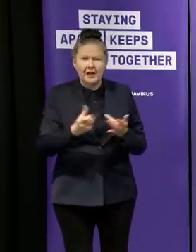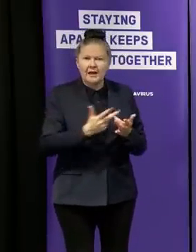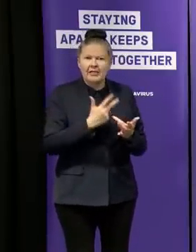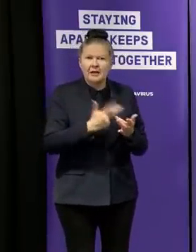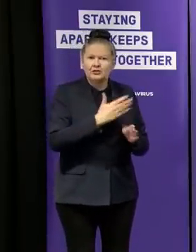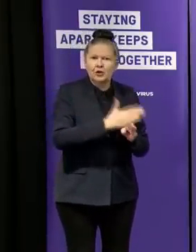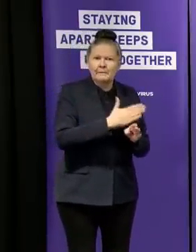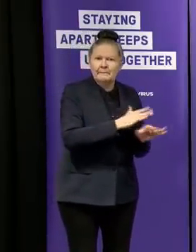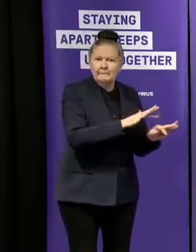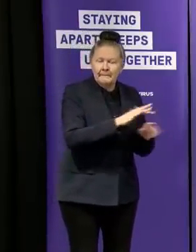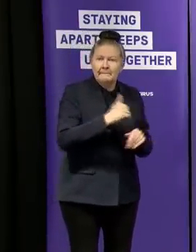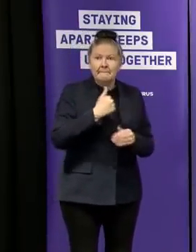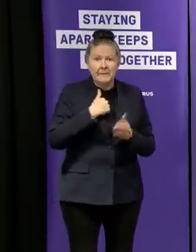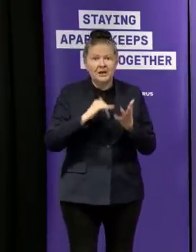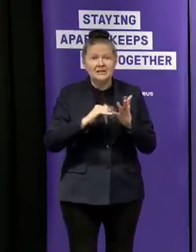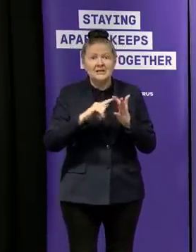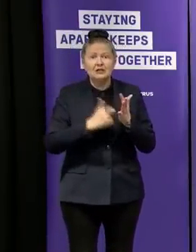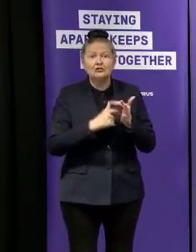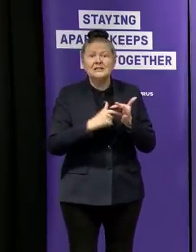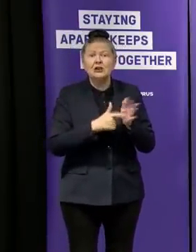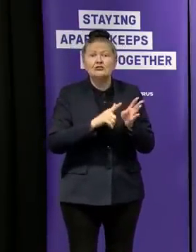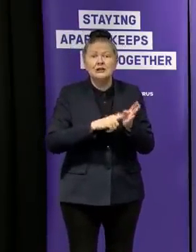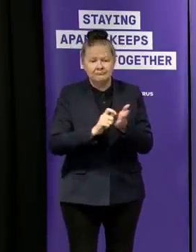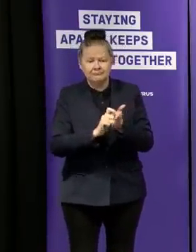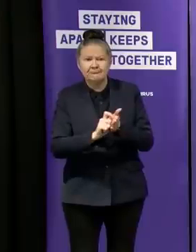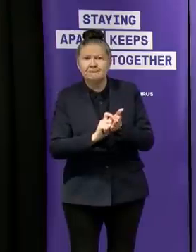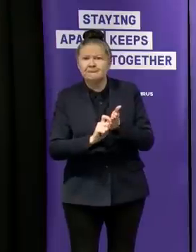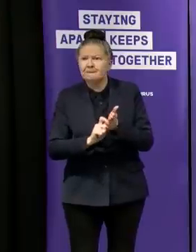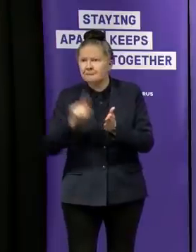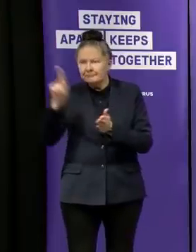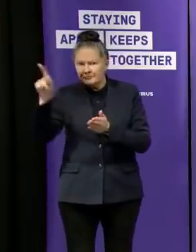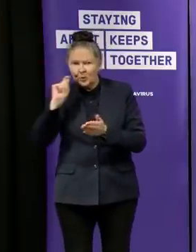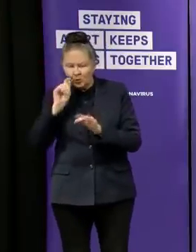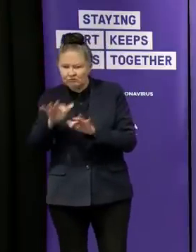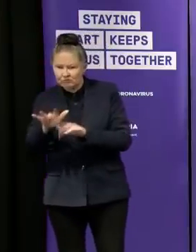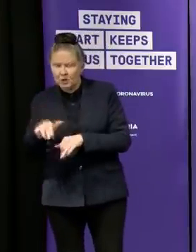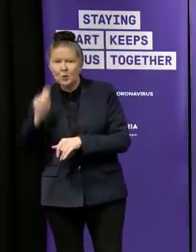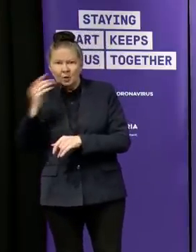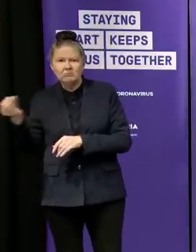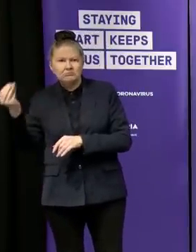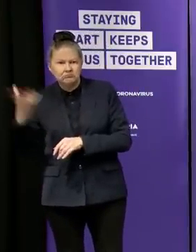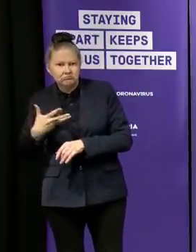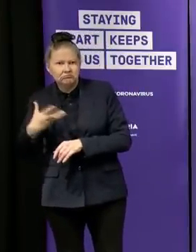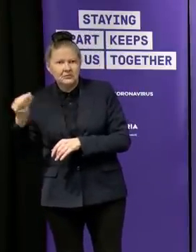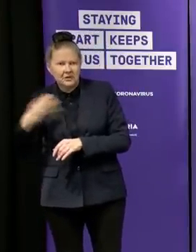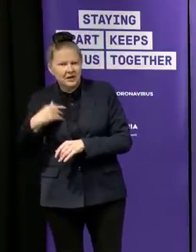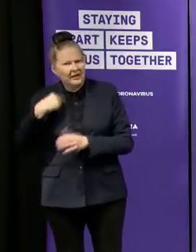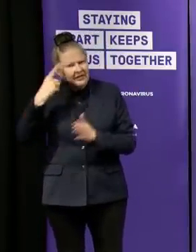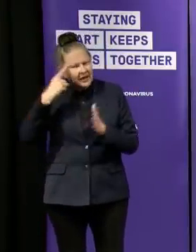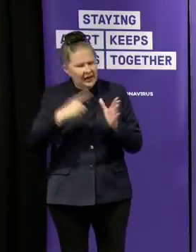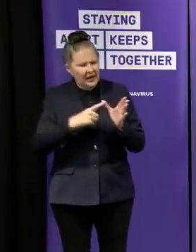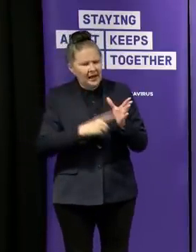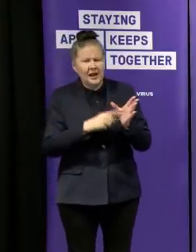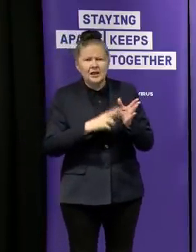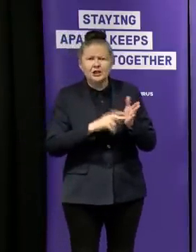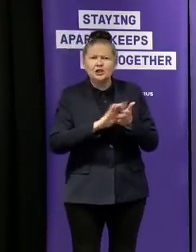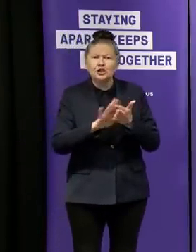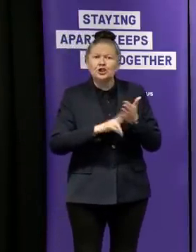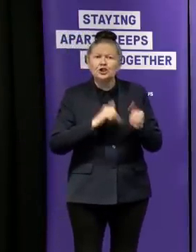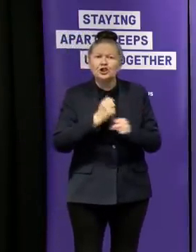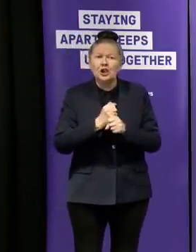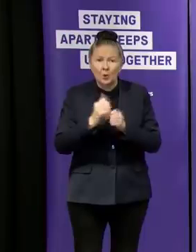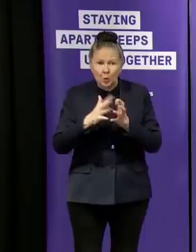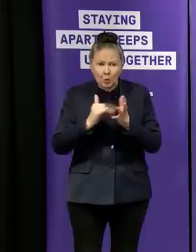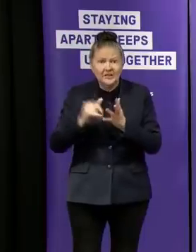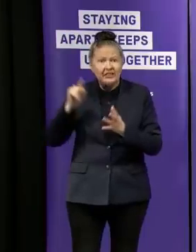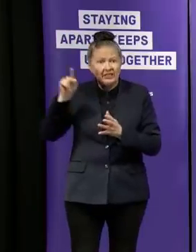my Secretariat support is there to note. I get that information at the end of every meeting. I think Alan Cheng was there for the entire meeting